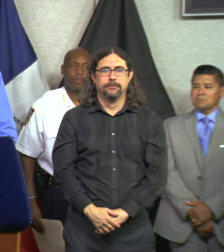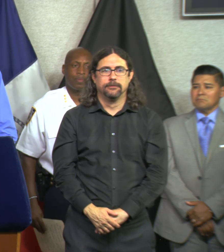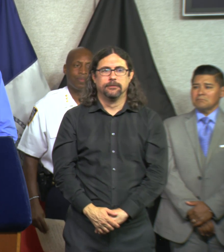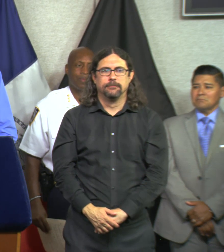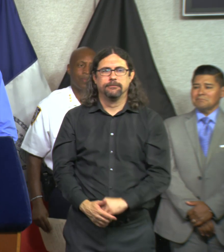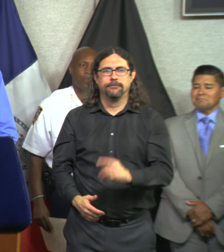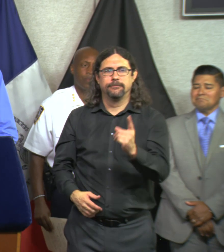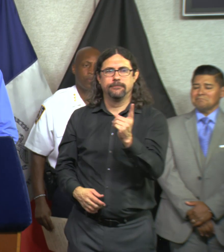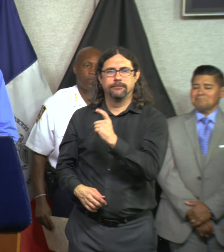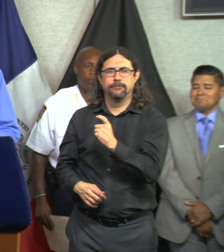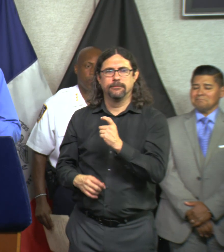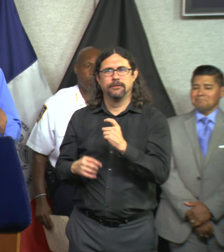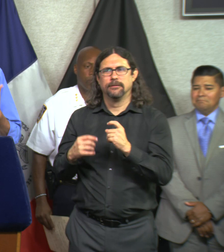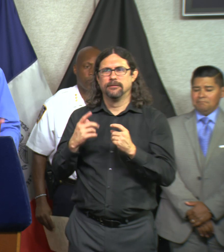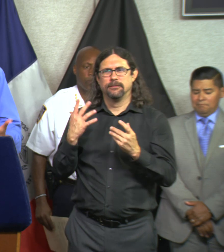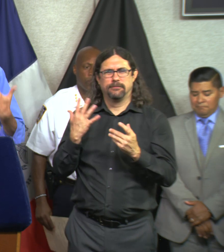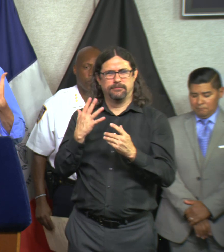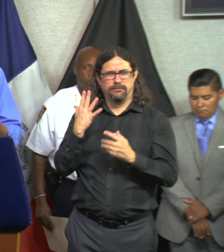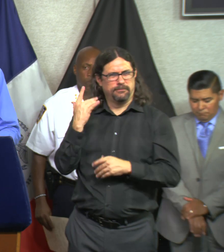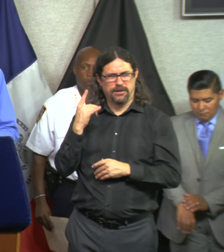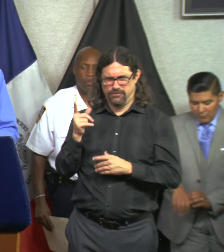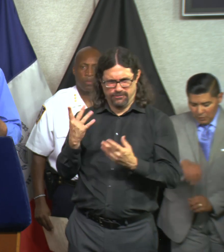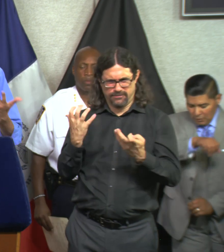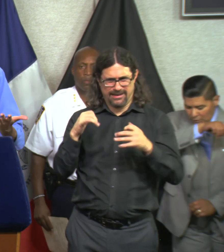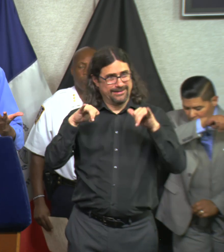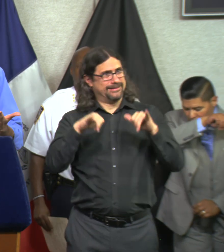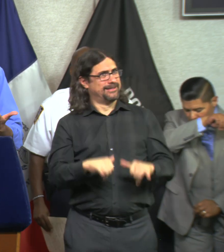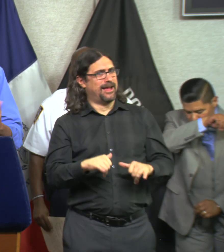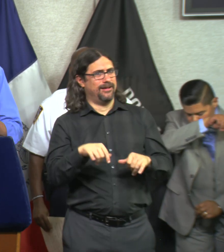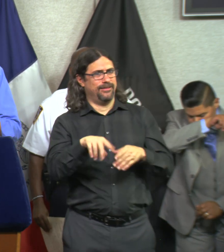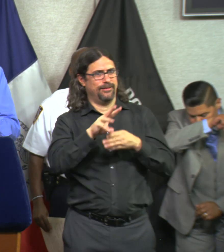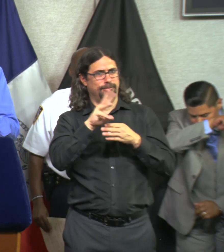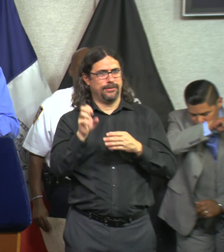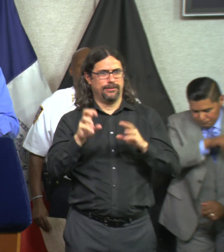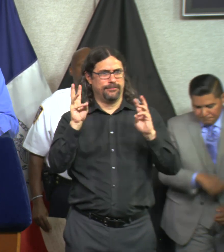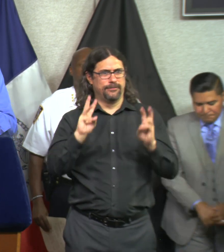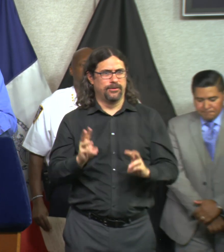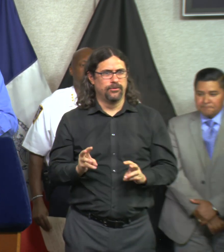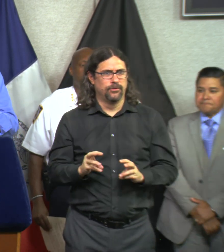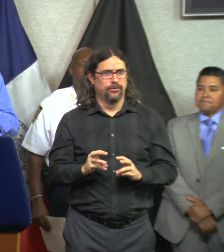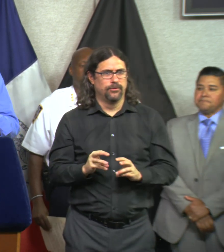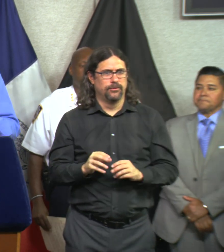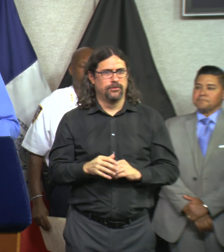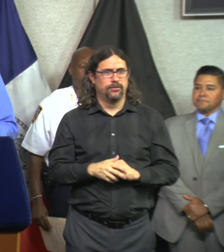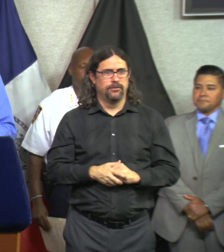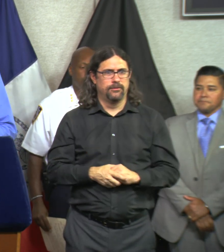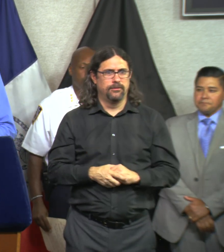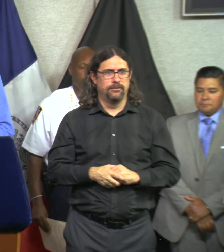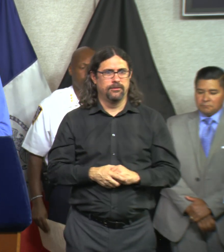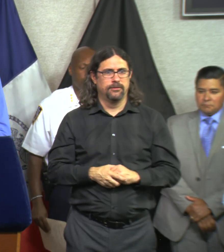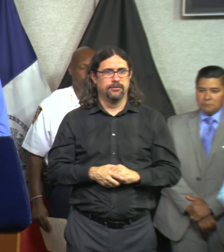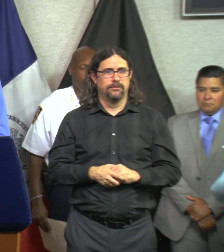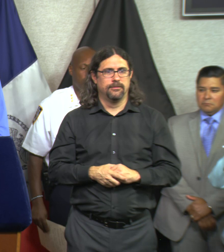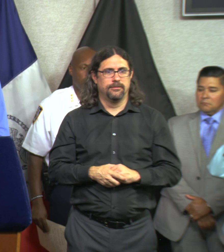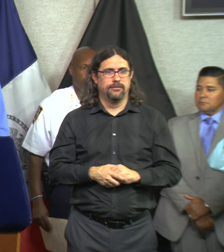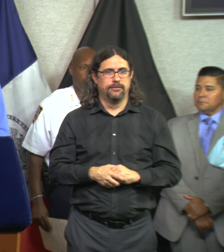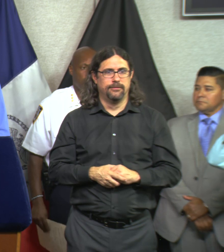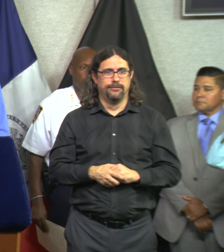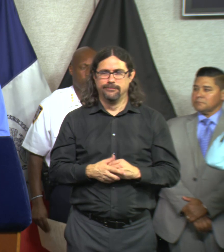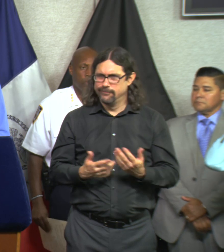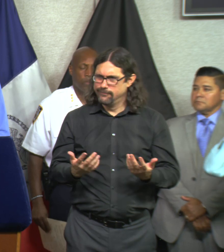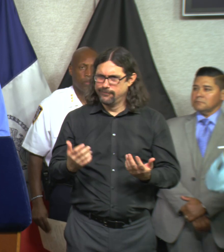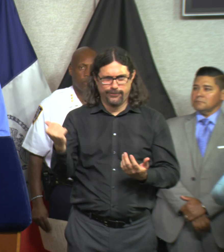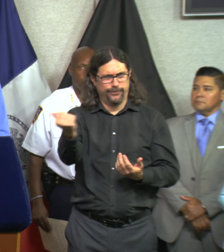Nothing. This is exactly the same scenario. Some of you have been here with me before for these. Some of you have